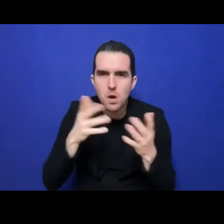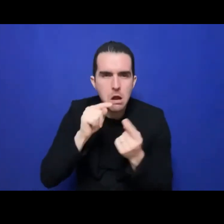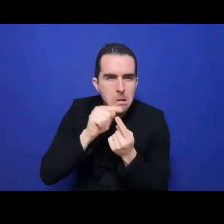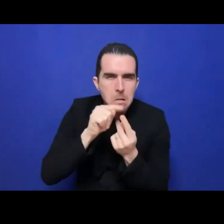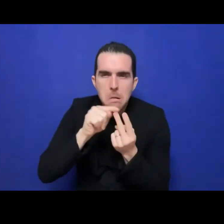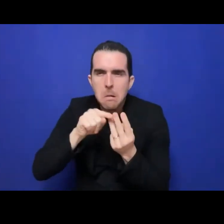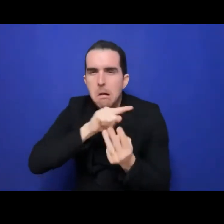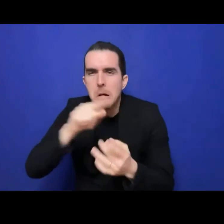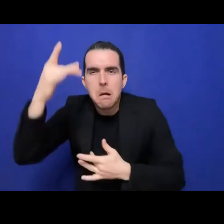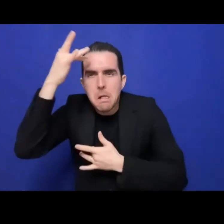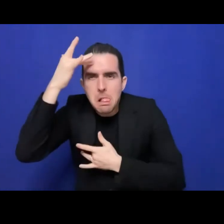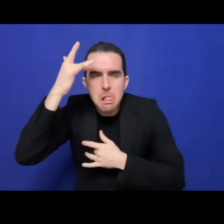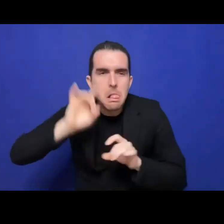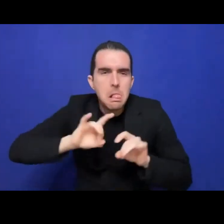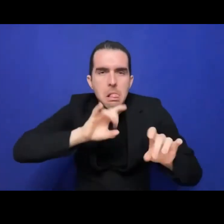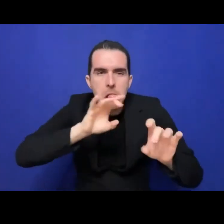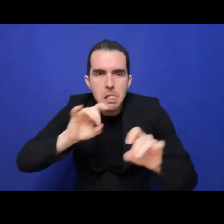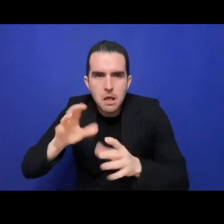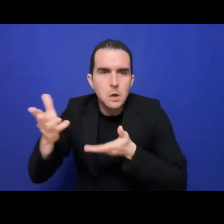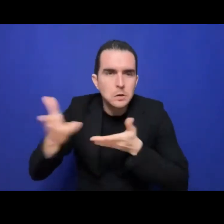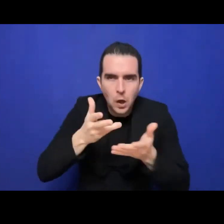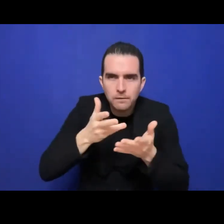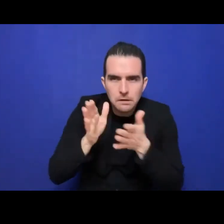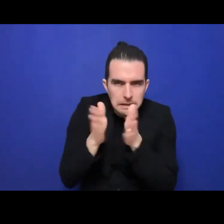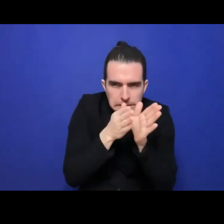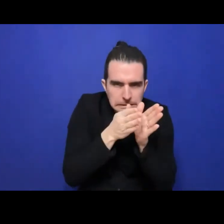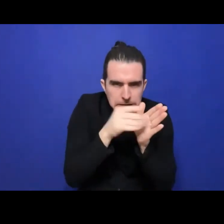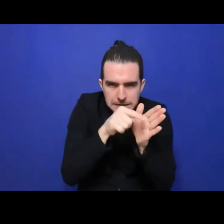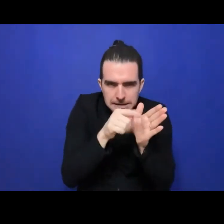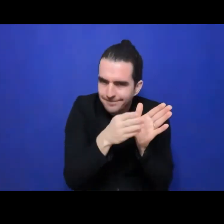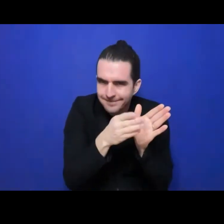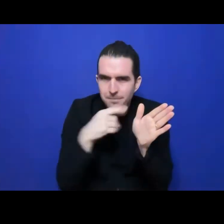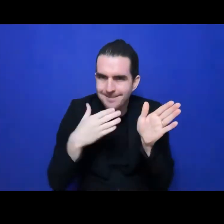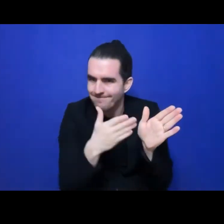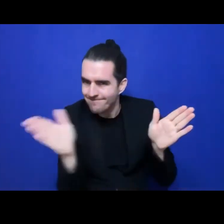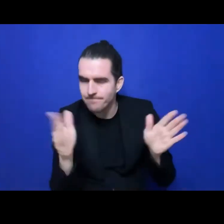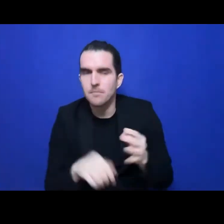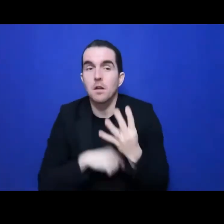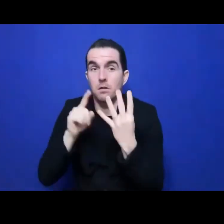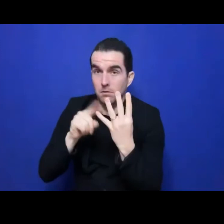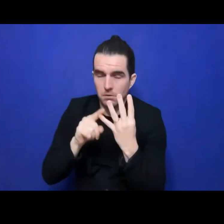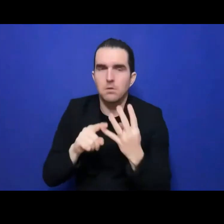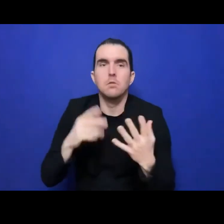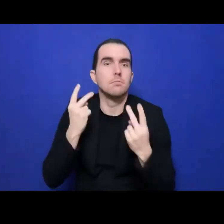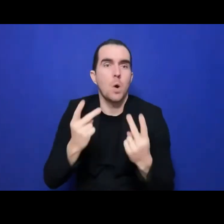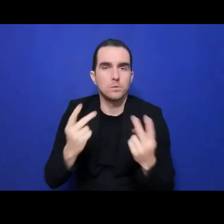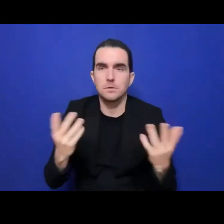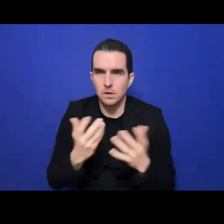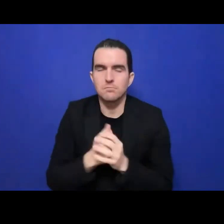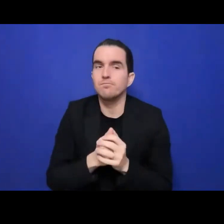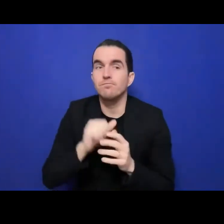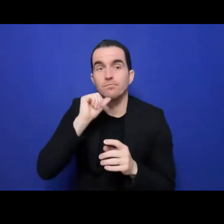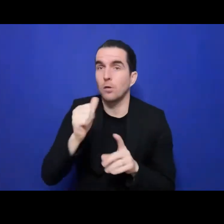lack opportunities to participate in government-led planning, progress reviews, or